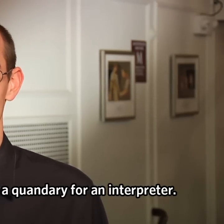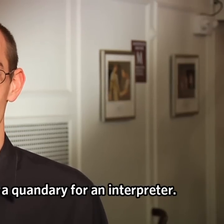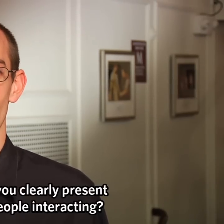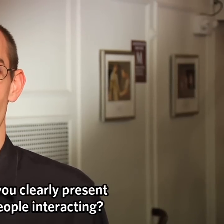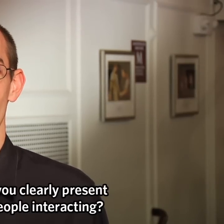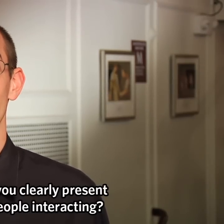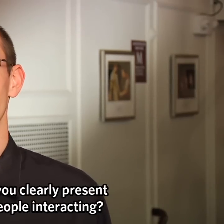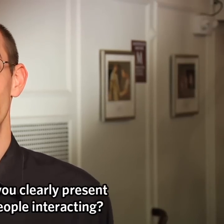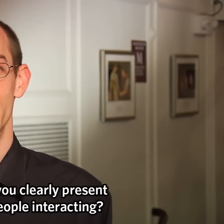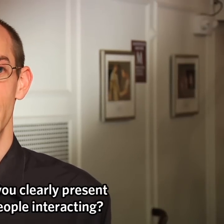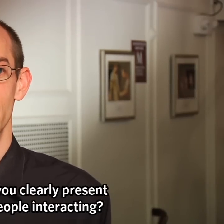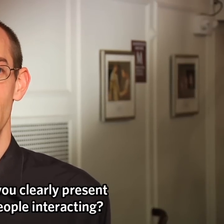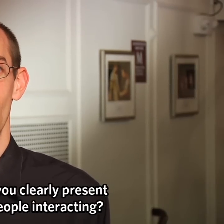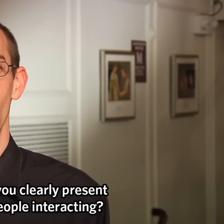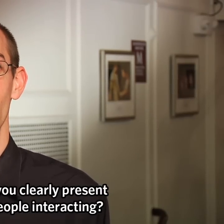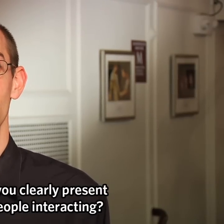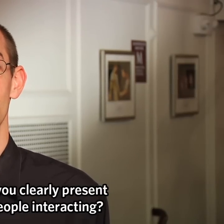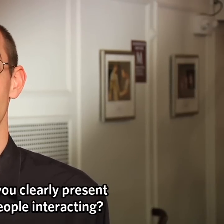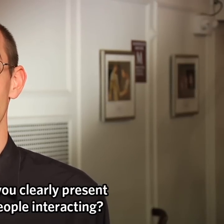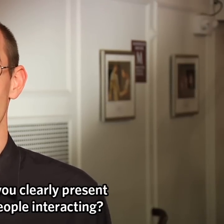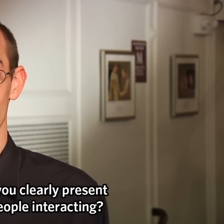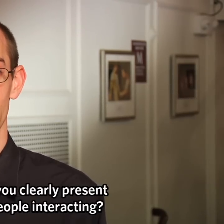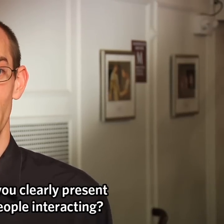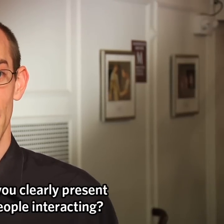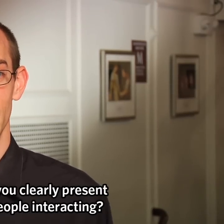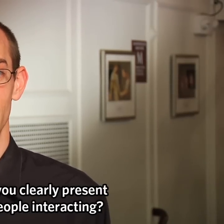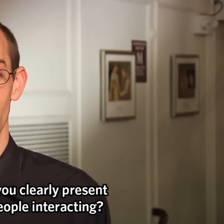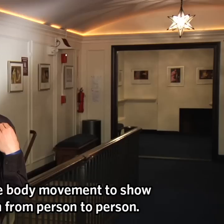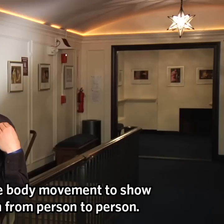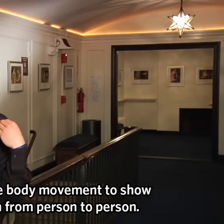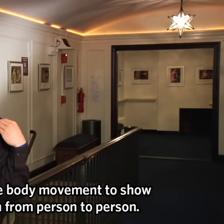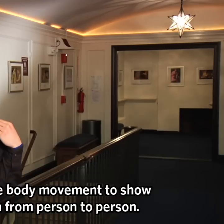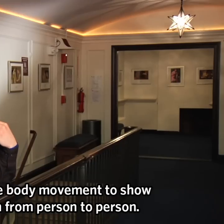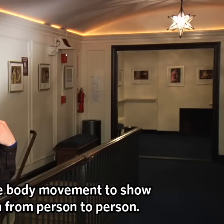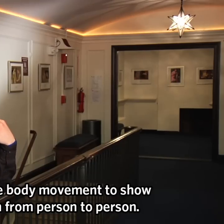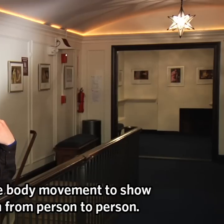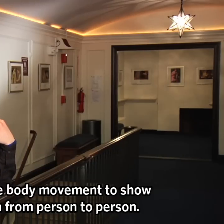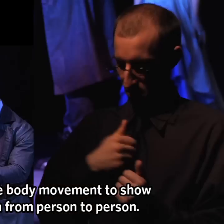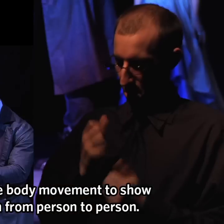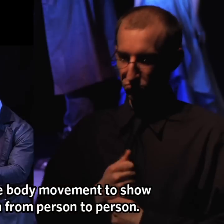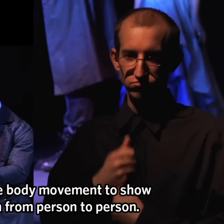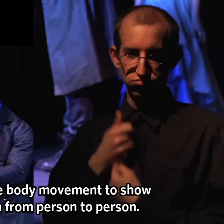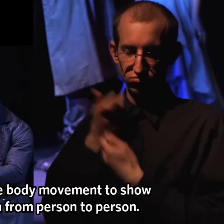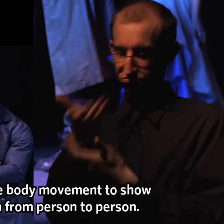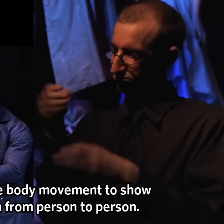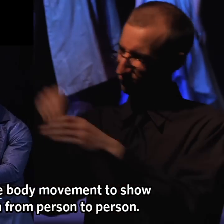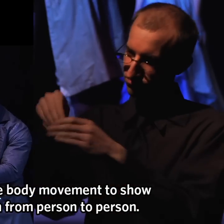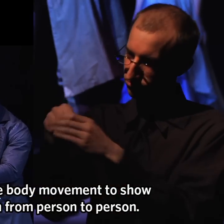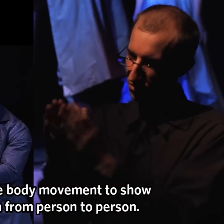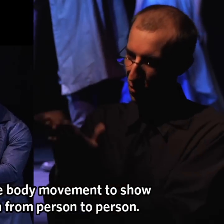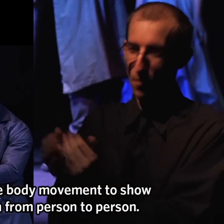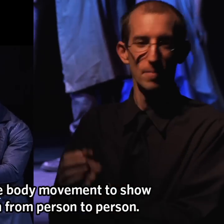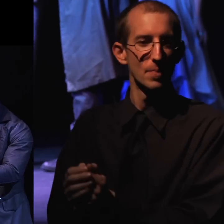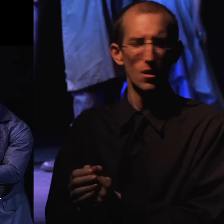How do you clearly present these people interacting? Not only is there a body movement to show that